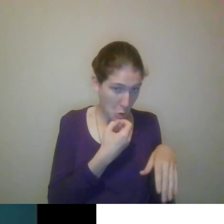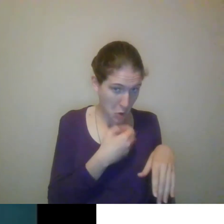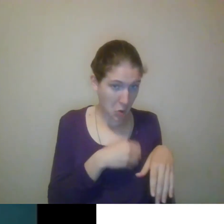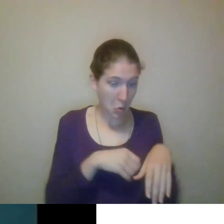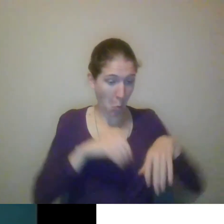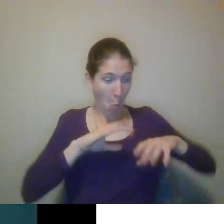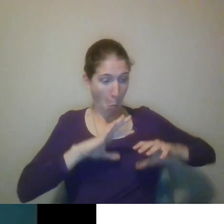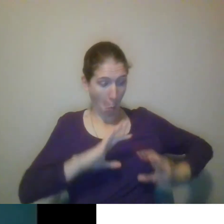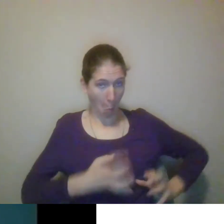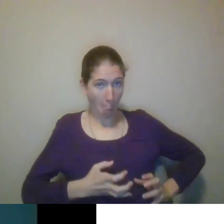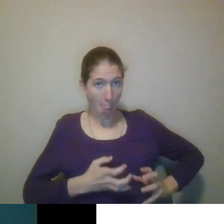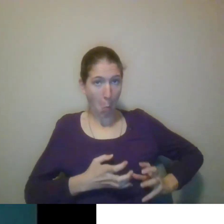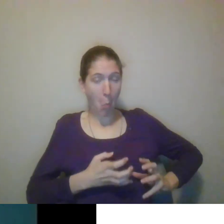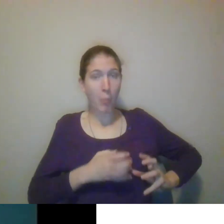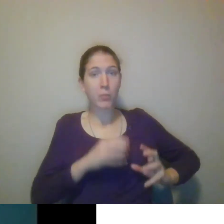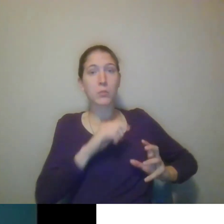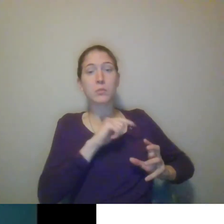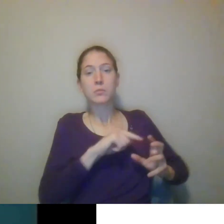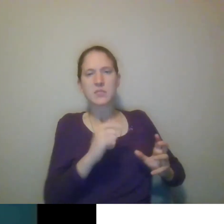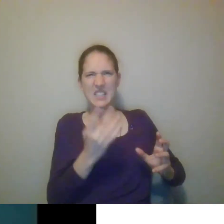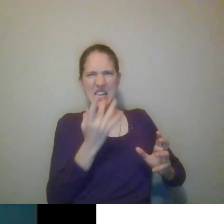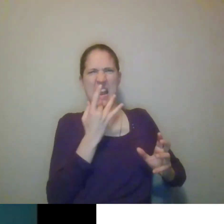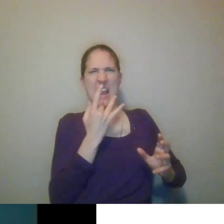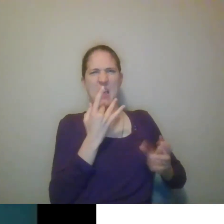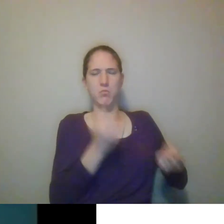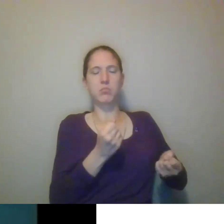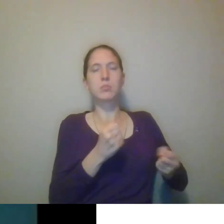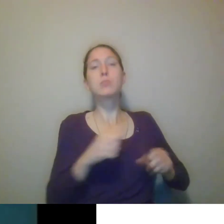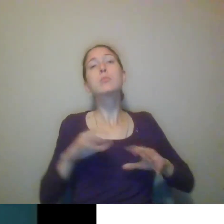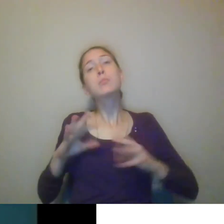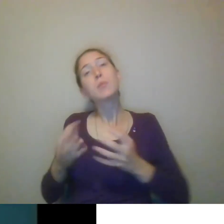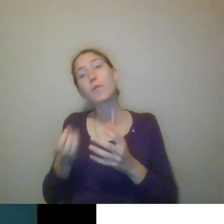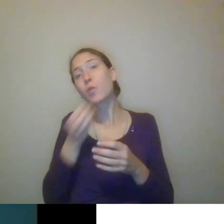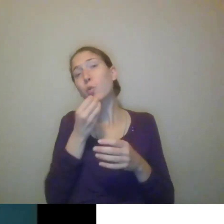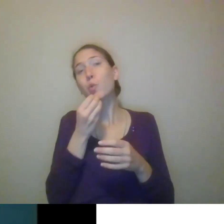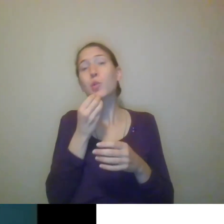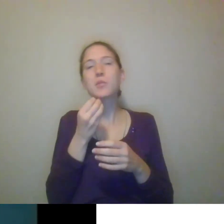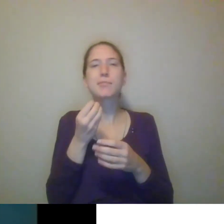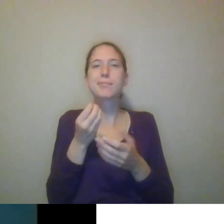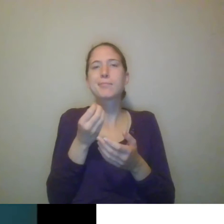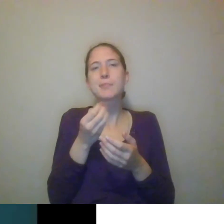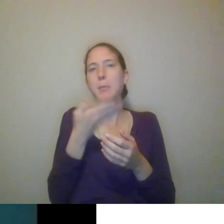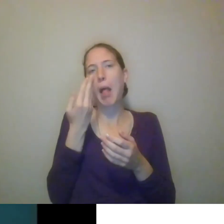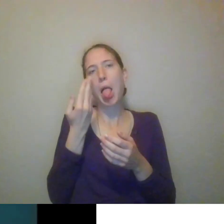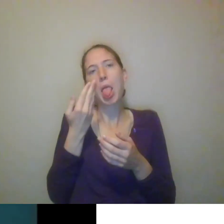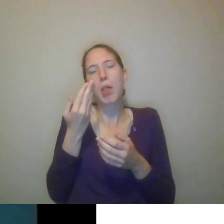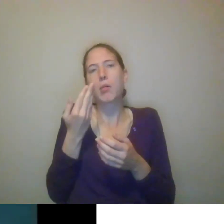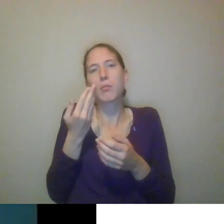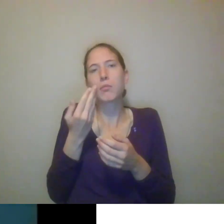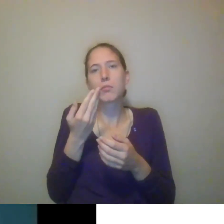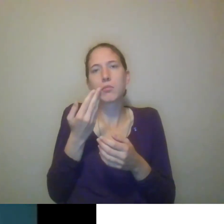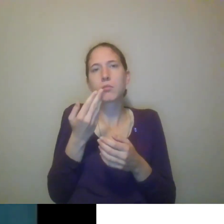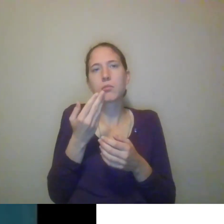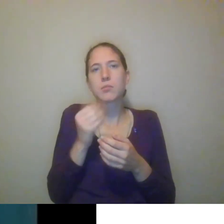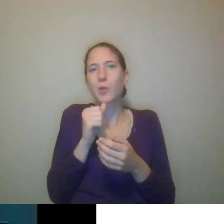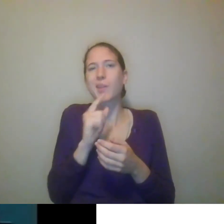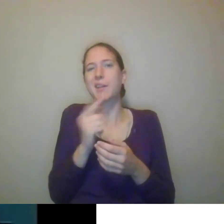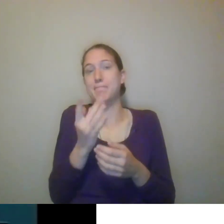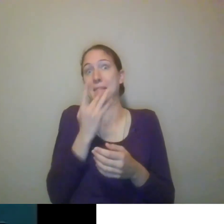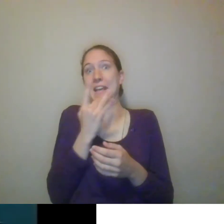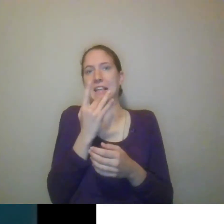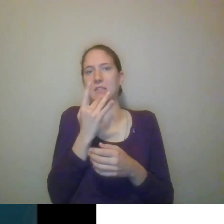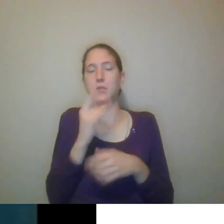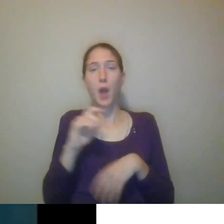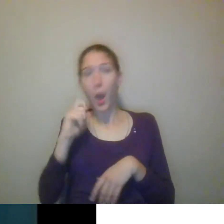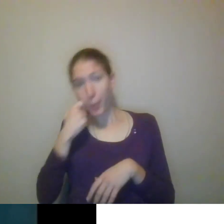neat. You can't really tell the difference because they don't set off any of those receptors any differently. All right, what I want to be able to